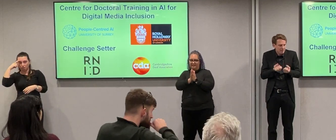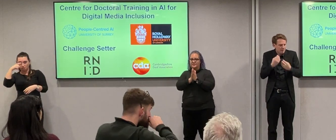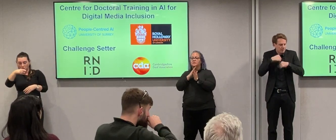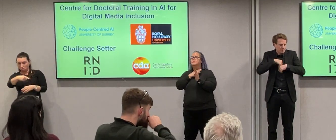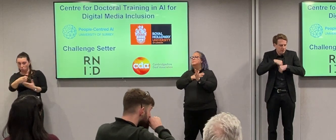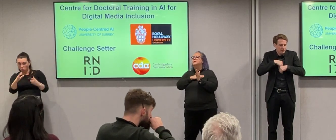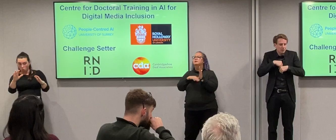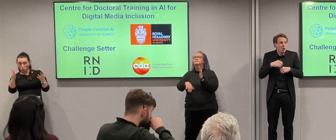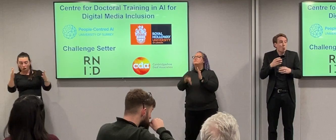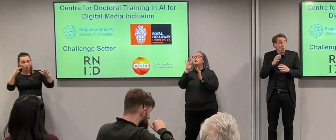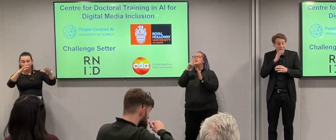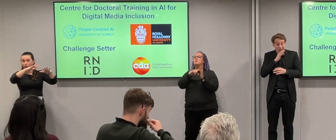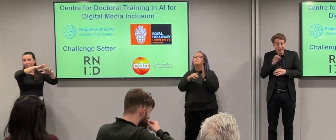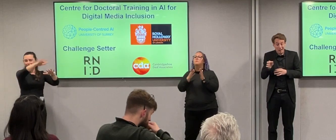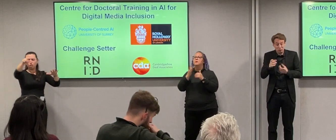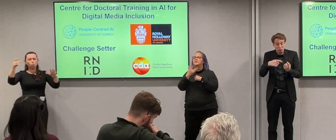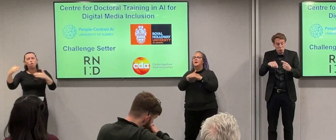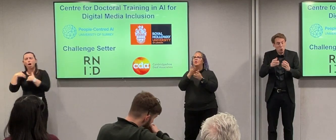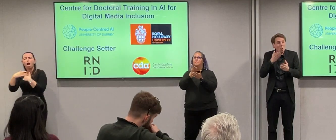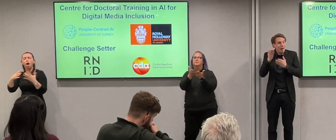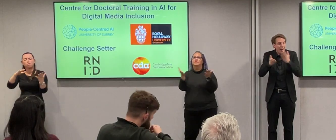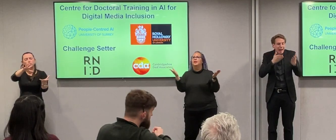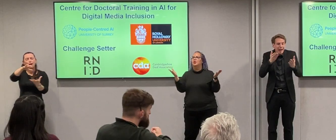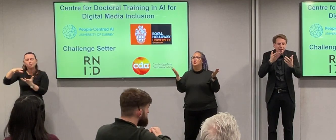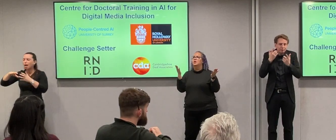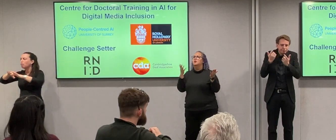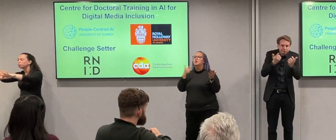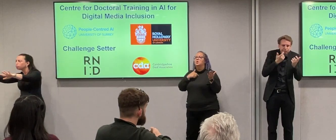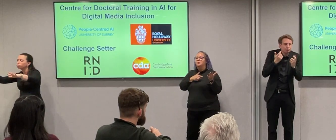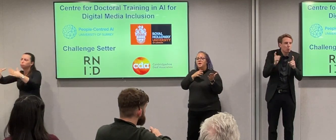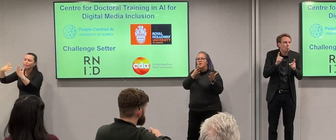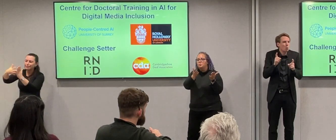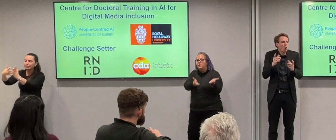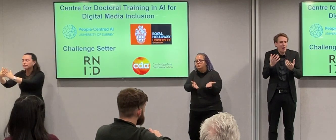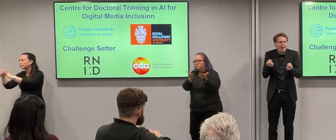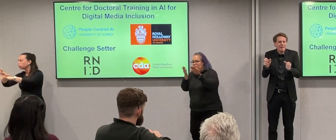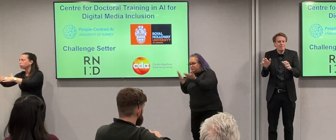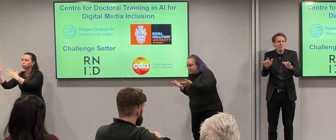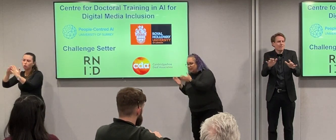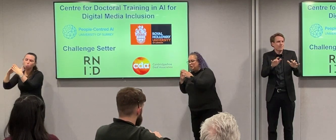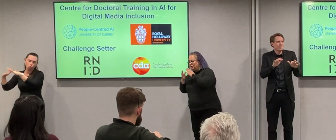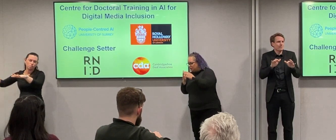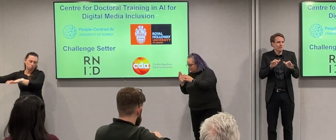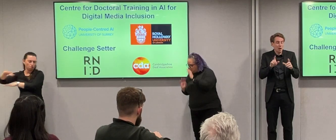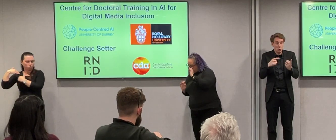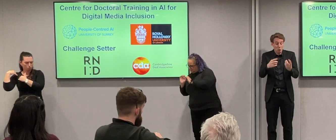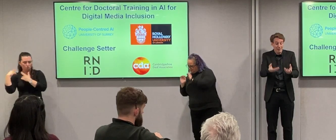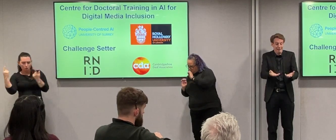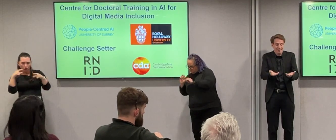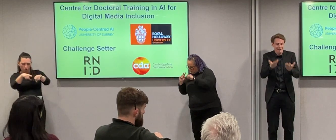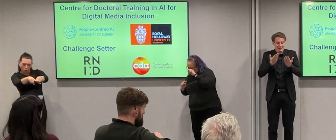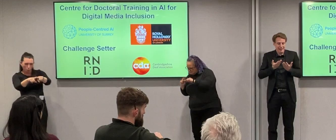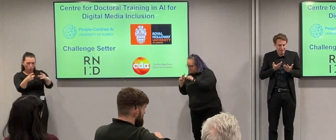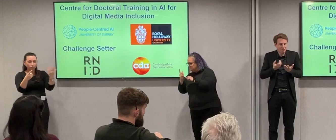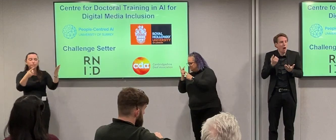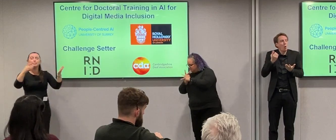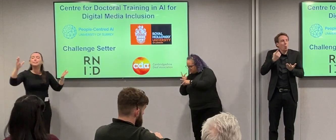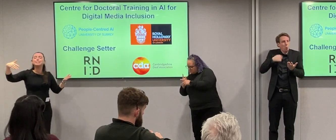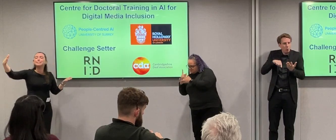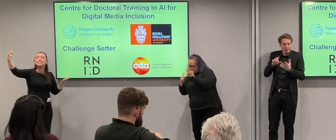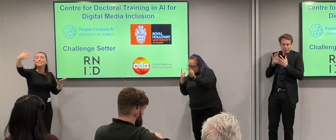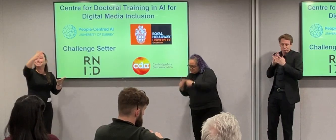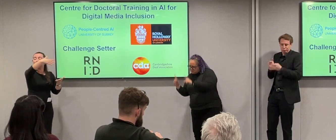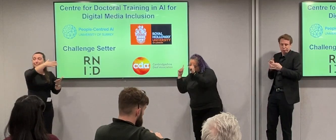out there. We'll do the testing, we'll take it back to the community and evaluate what works and what doesn't. They'll find out what's worked for,